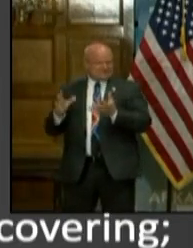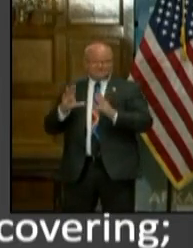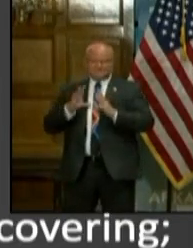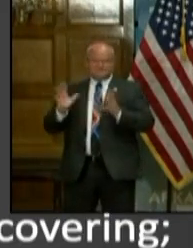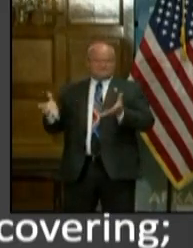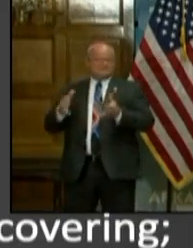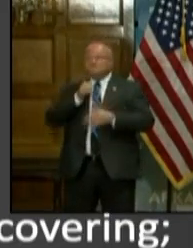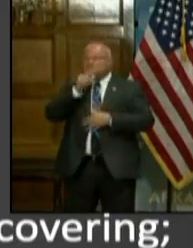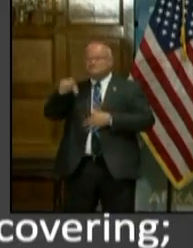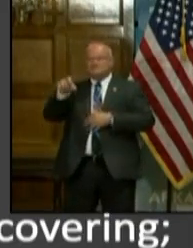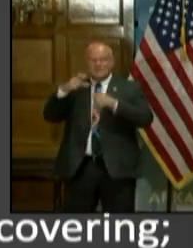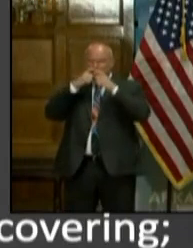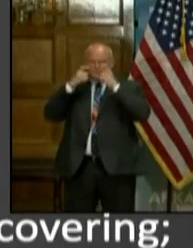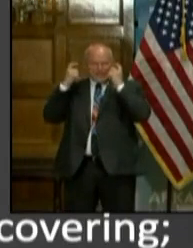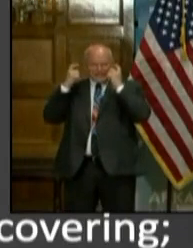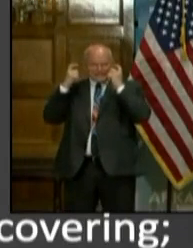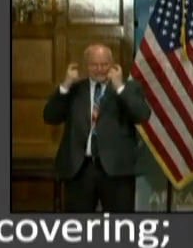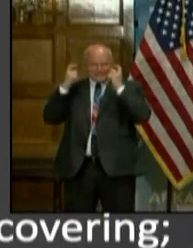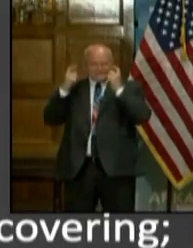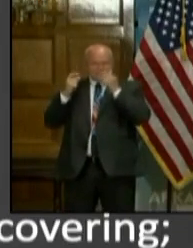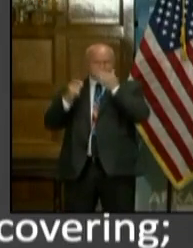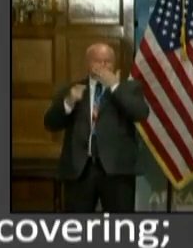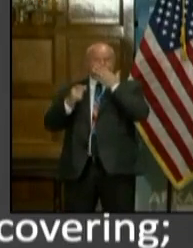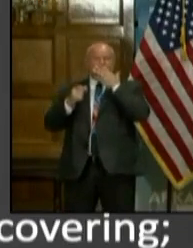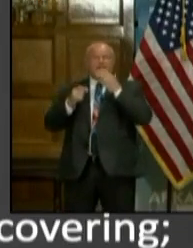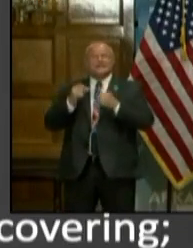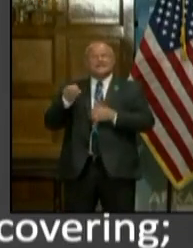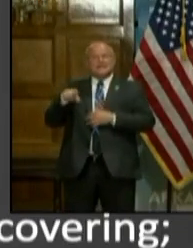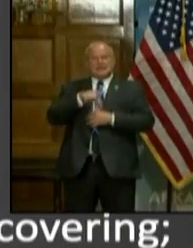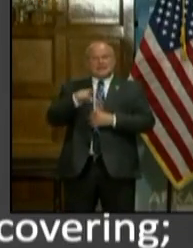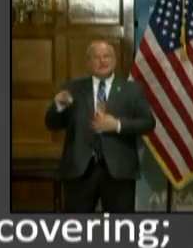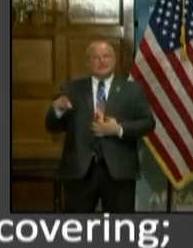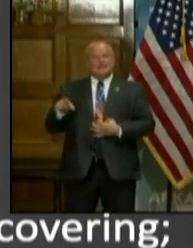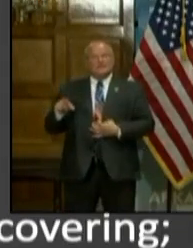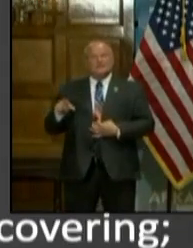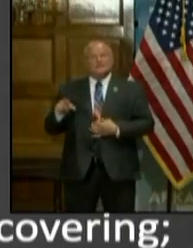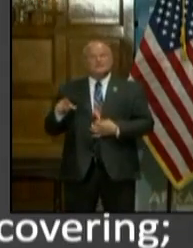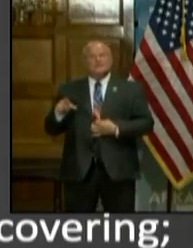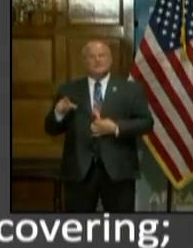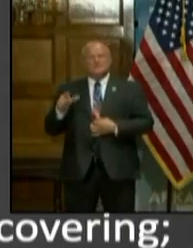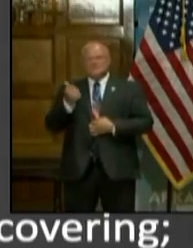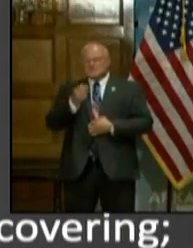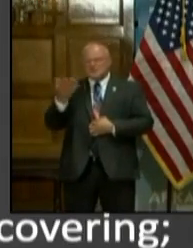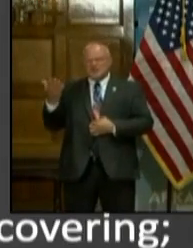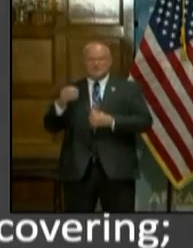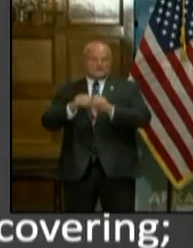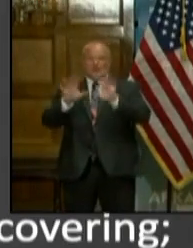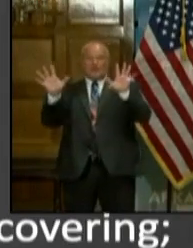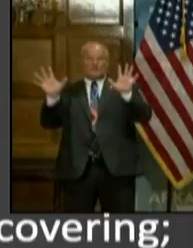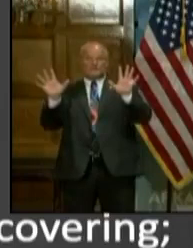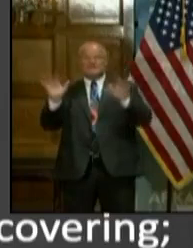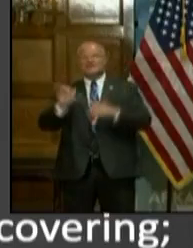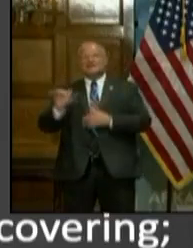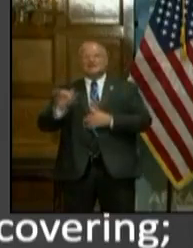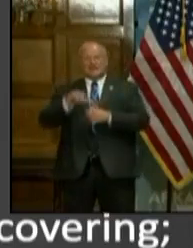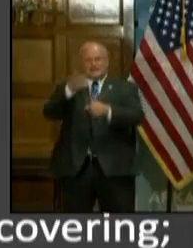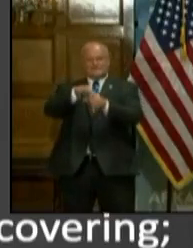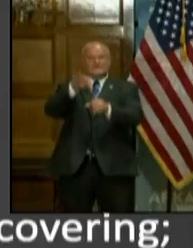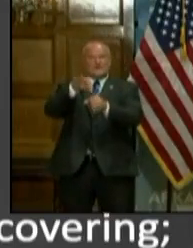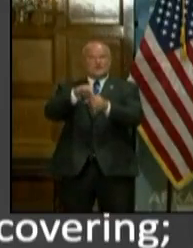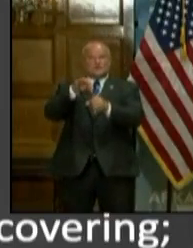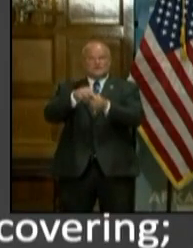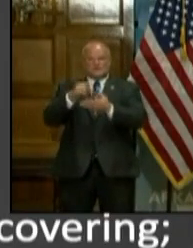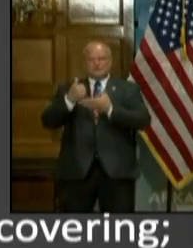then no mask is required. If you're a couple others that are obvious, such as voting